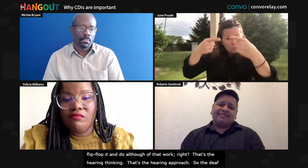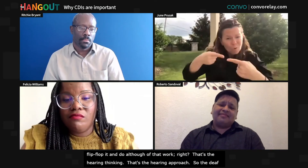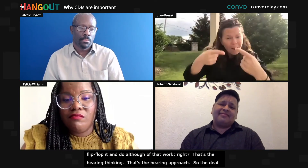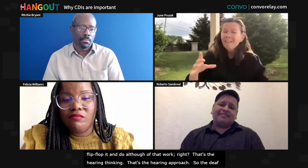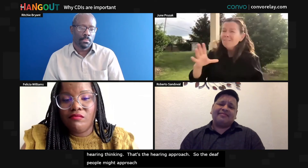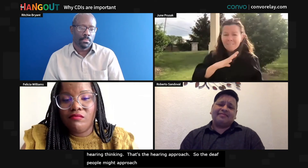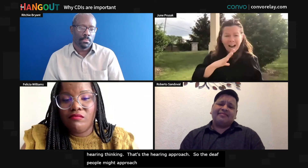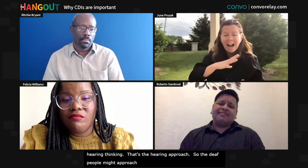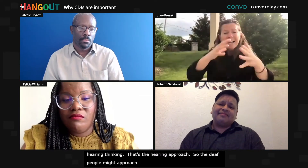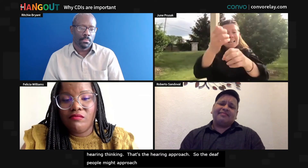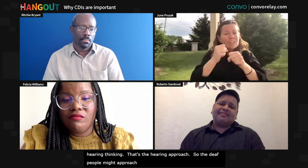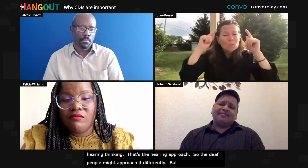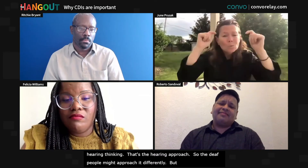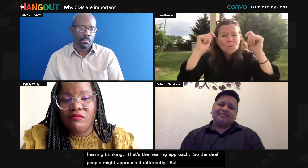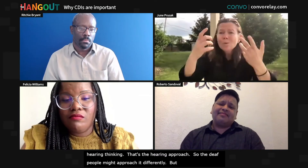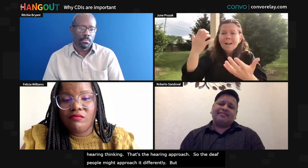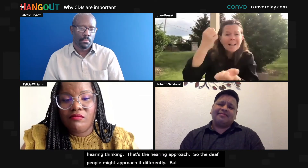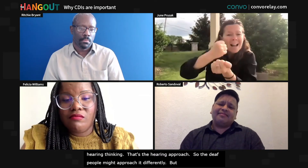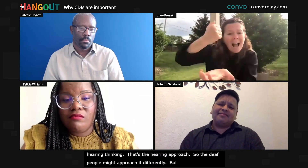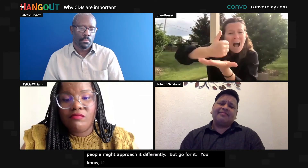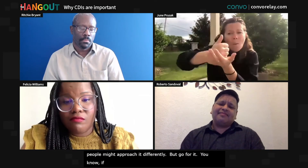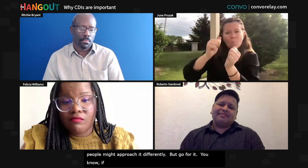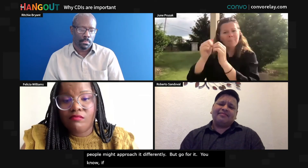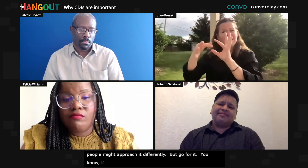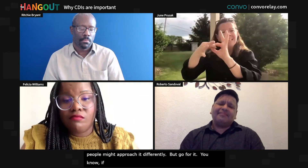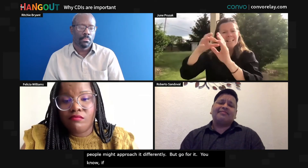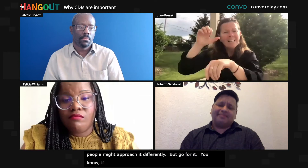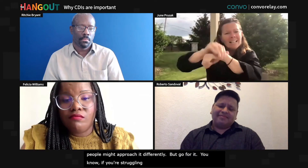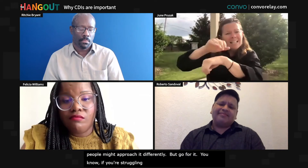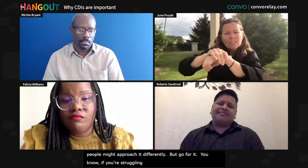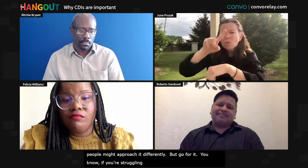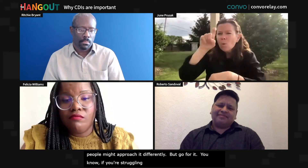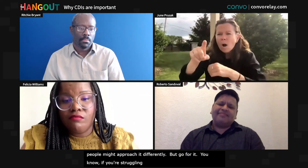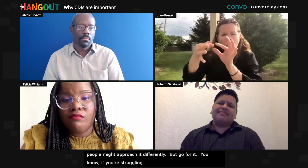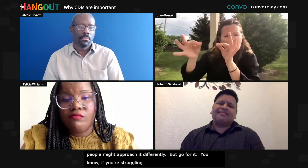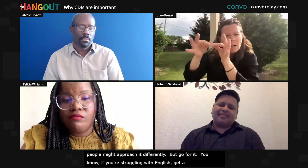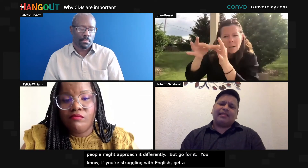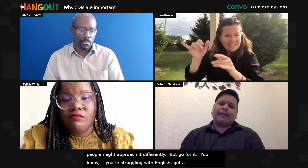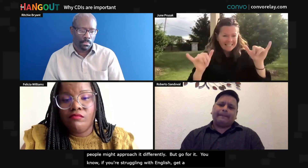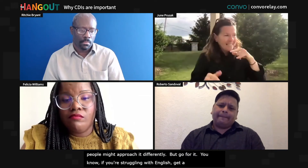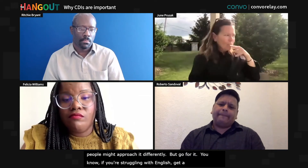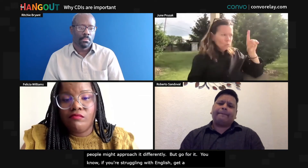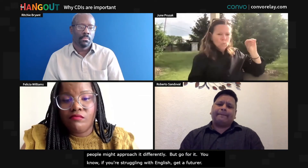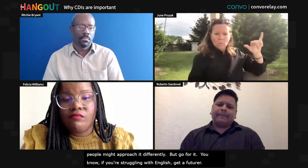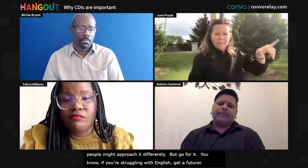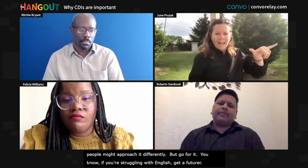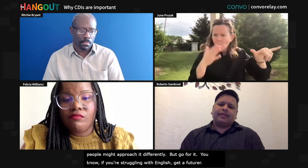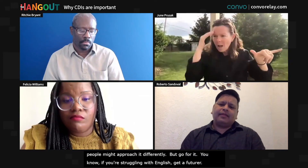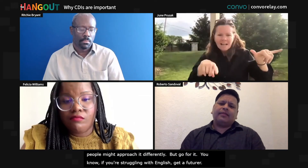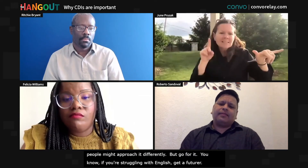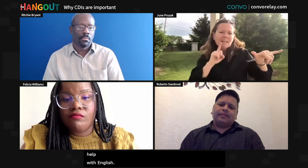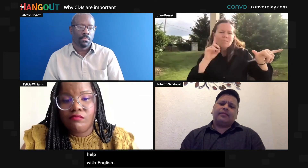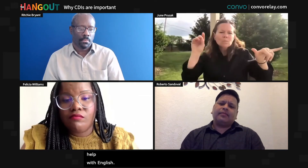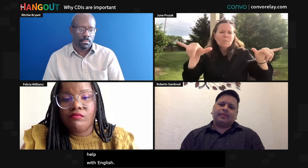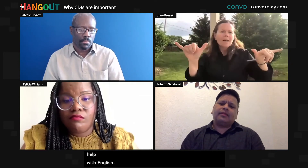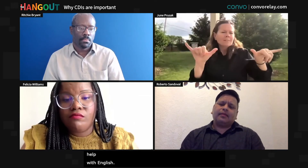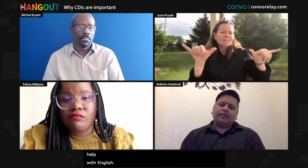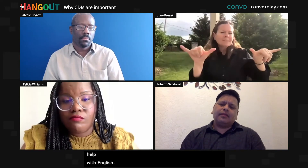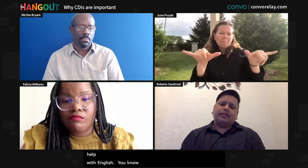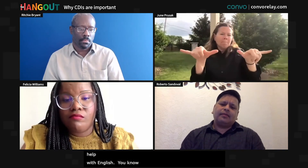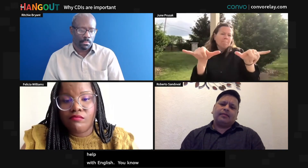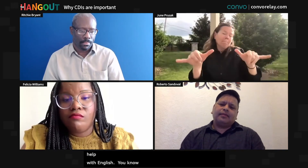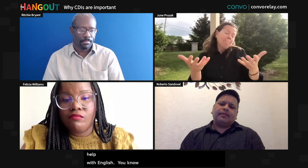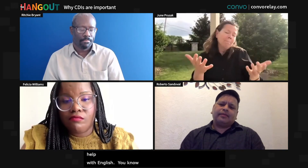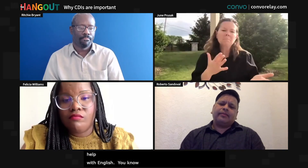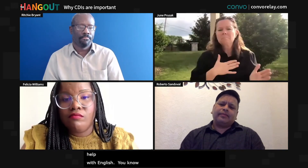but go for it. If you're struggling with English, get a tutor, get help with English. With the hearing people